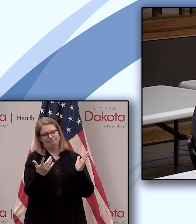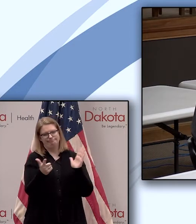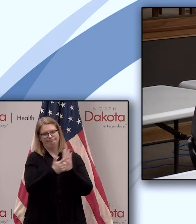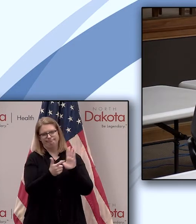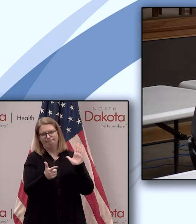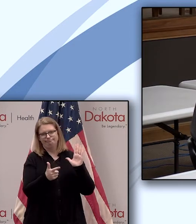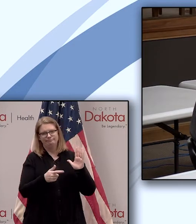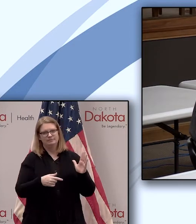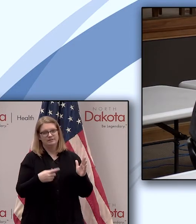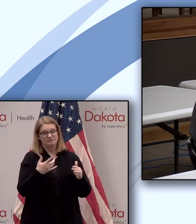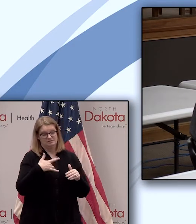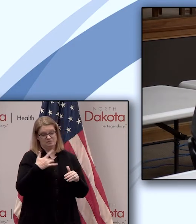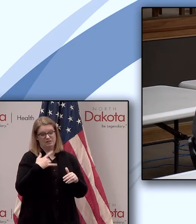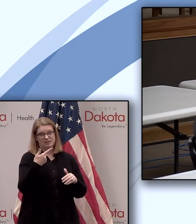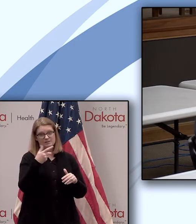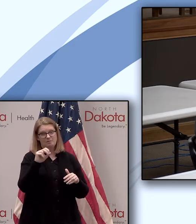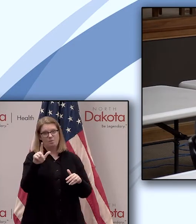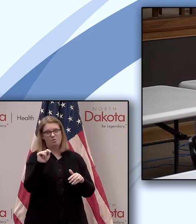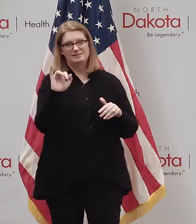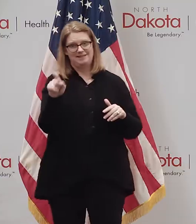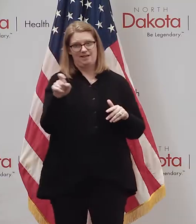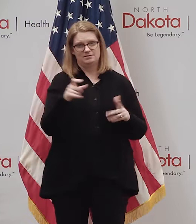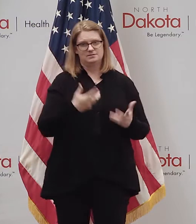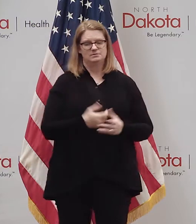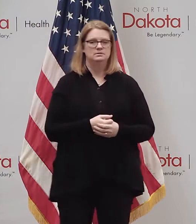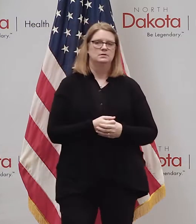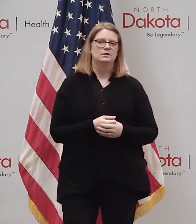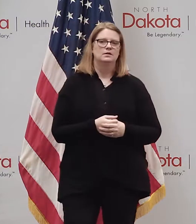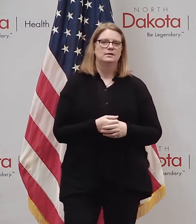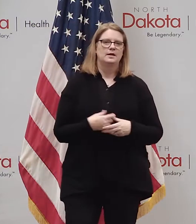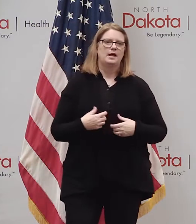Do you believe this is a poll tax?